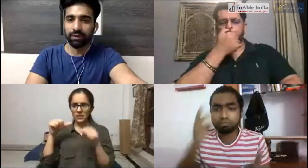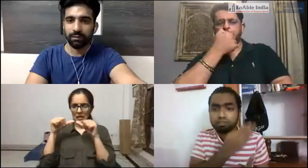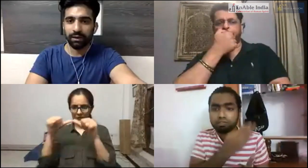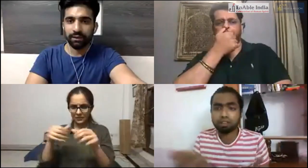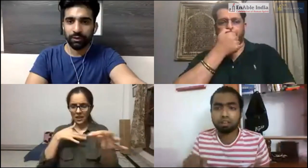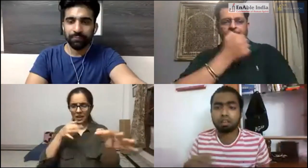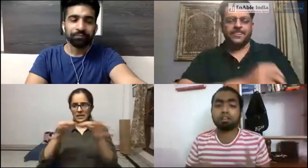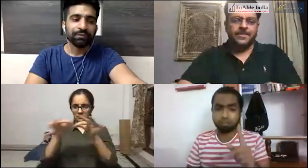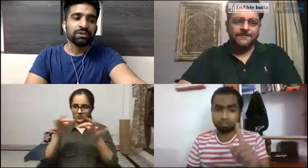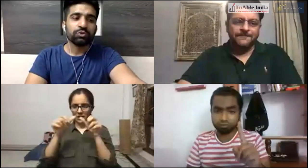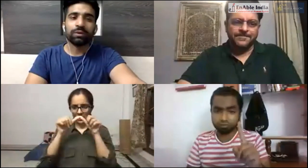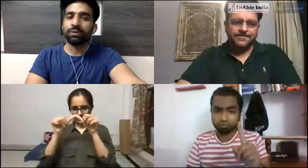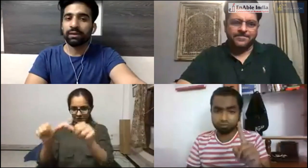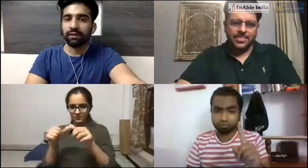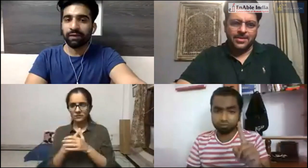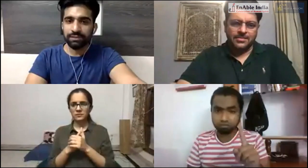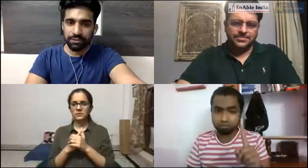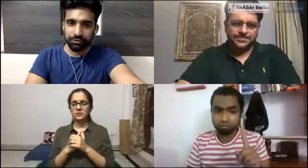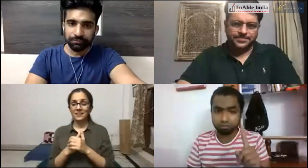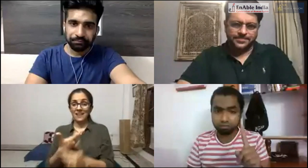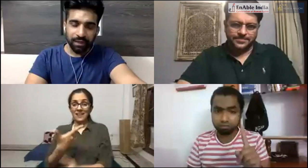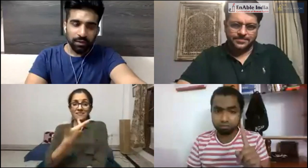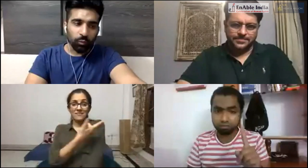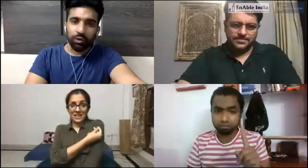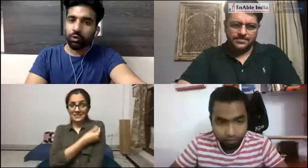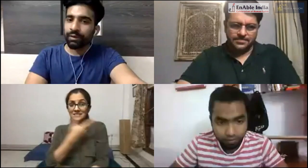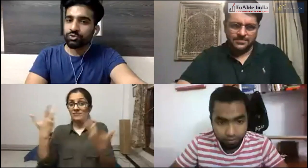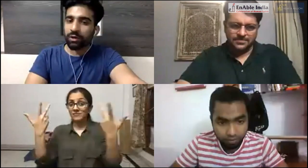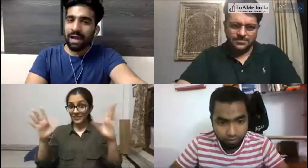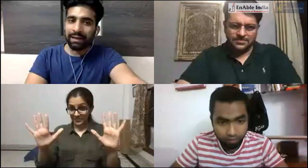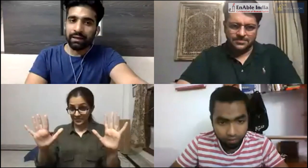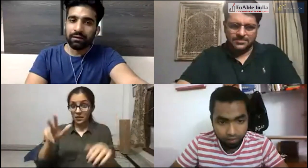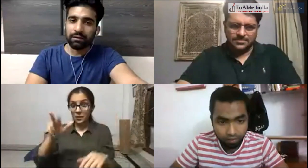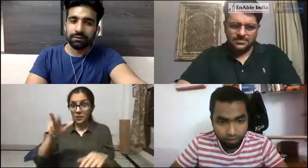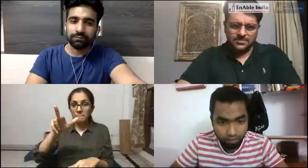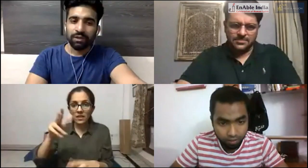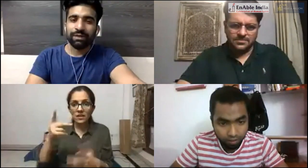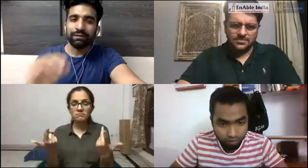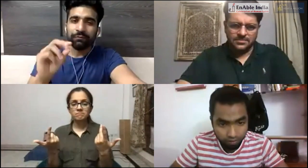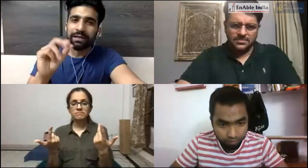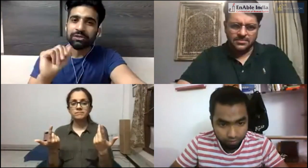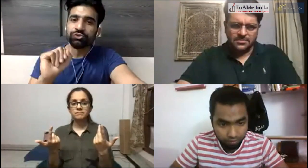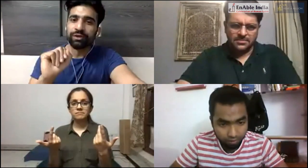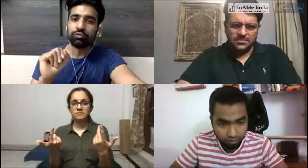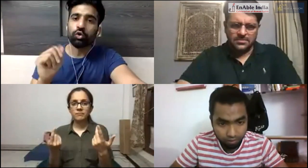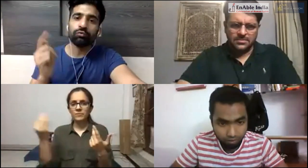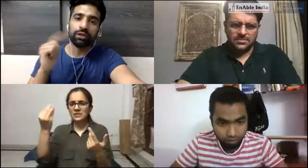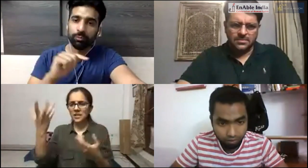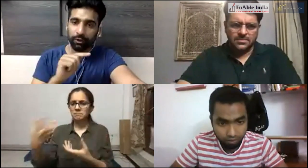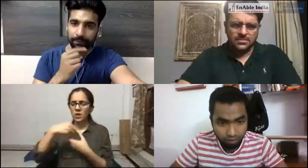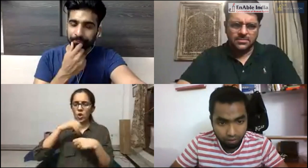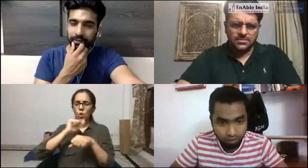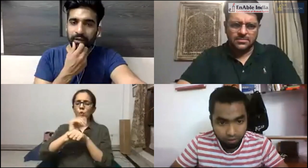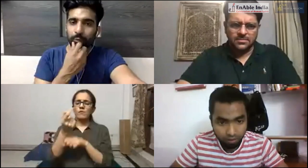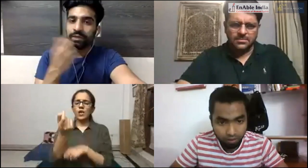the funda behind it. Okay, so when we are taking vaccination, what you are doing is you are adding very weaker strength of COVID in your